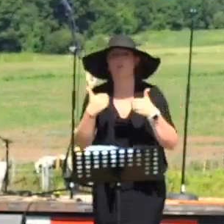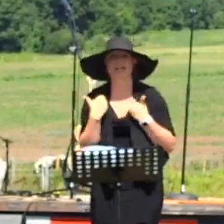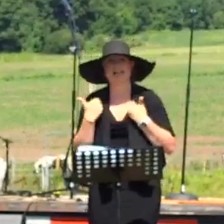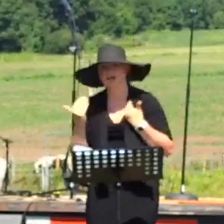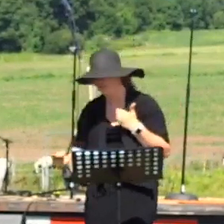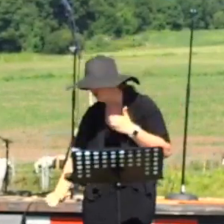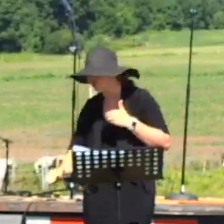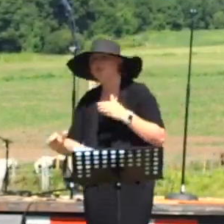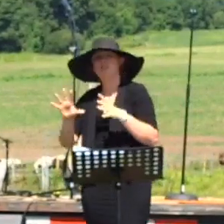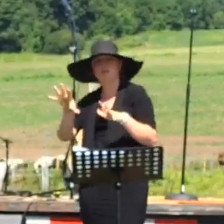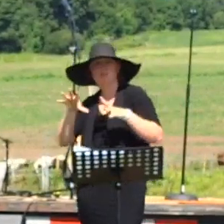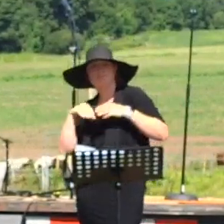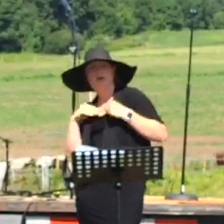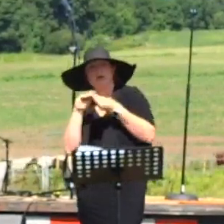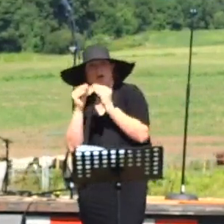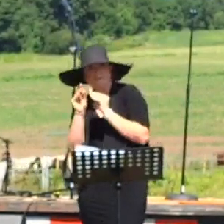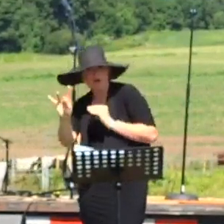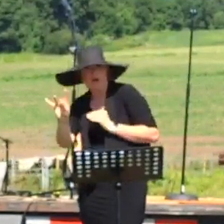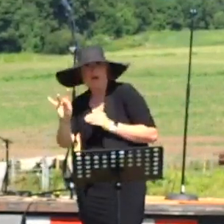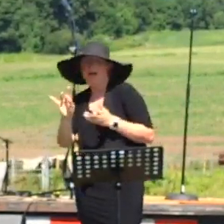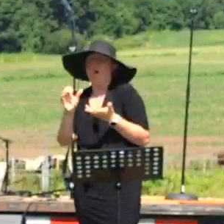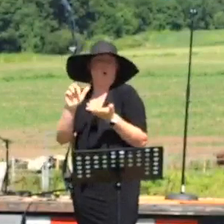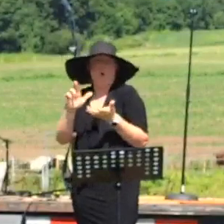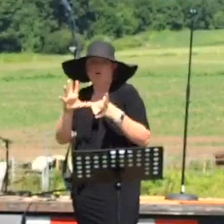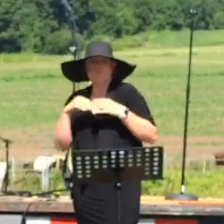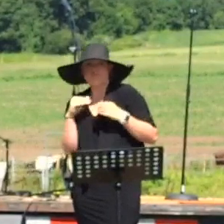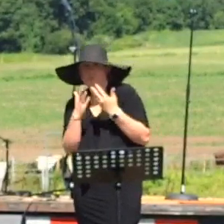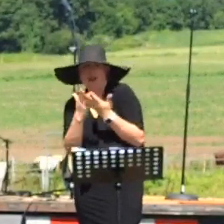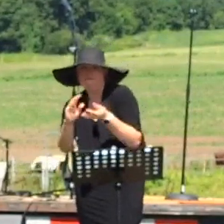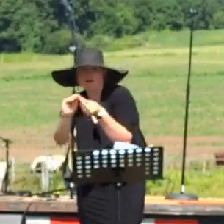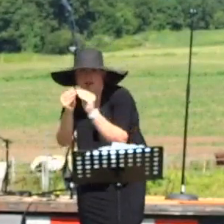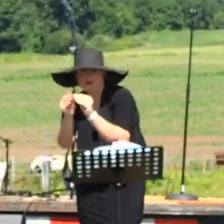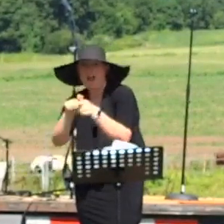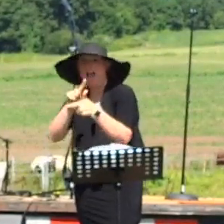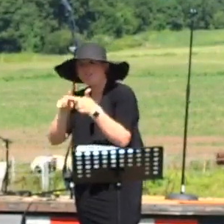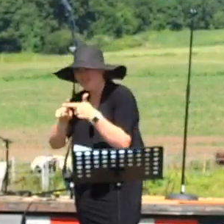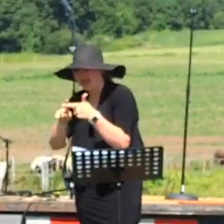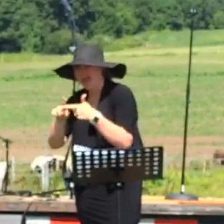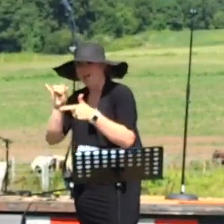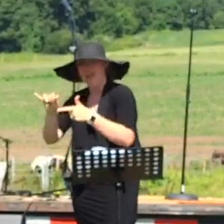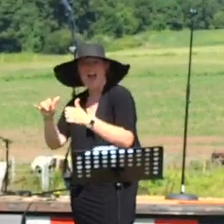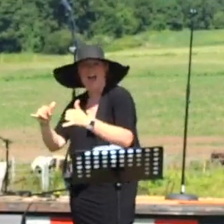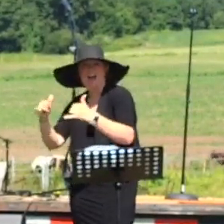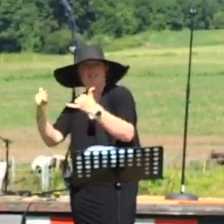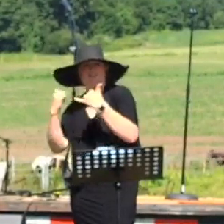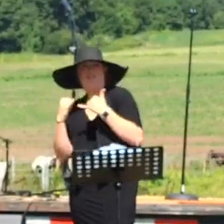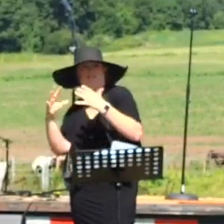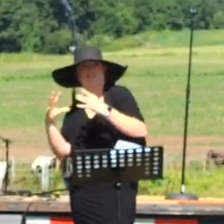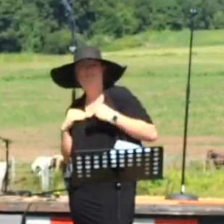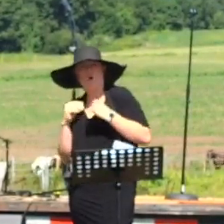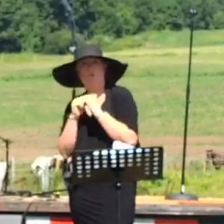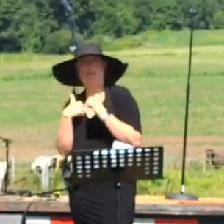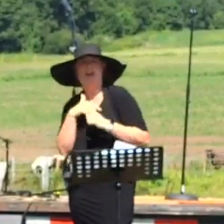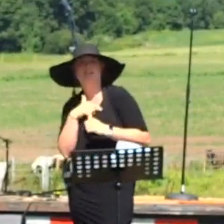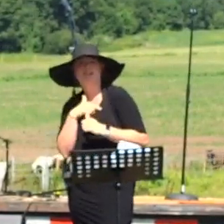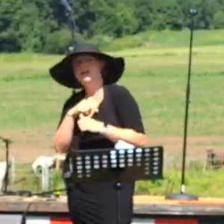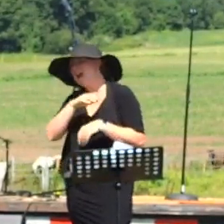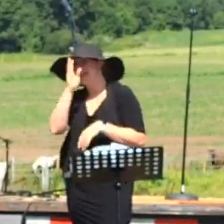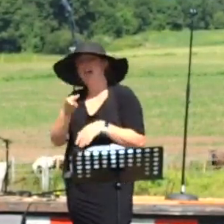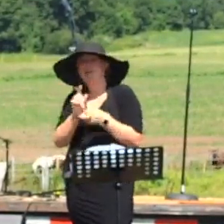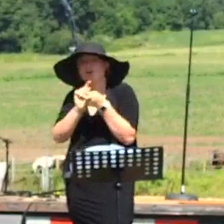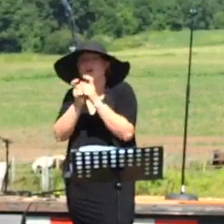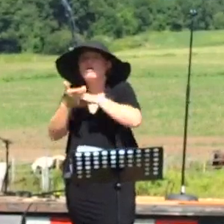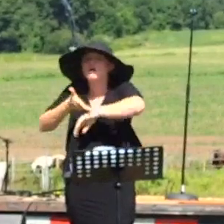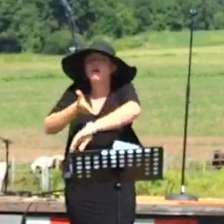The problem is, as we grow into adults, sometimes those coping mechanisms do not mature with us. And so we can